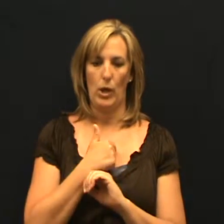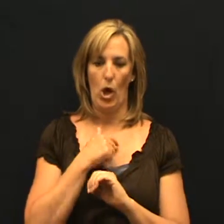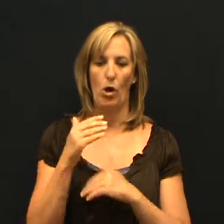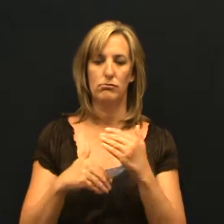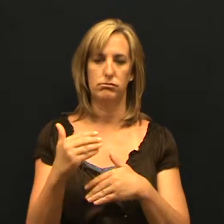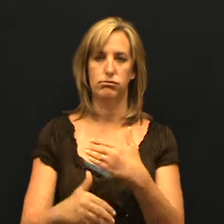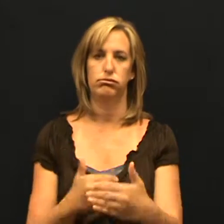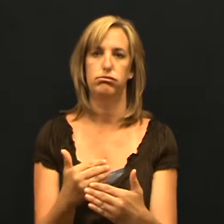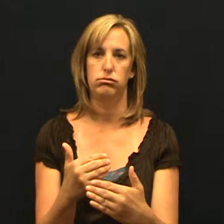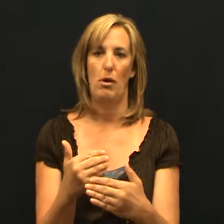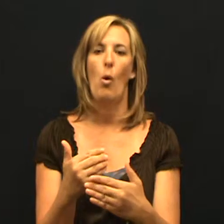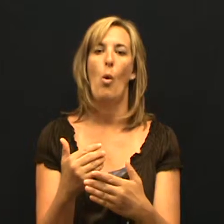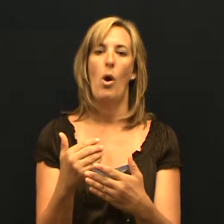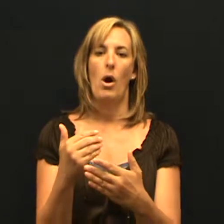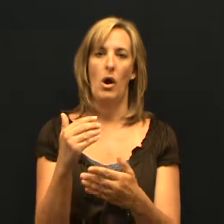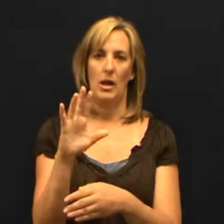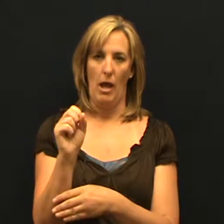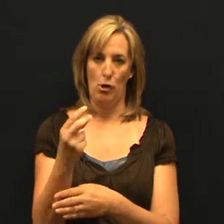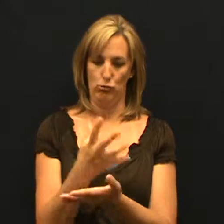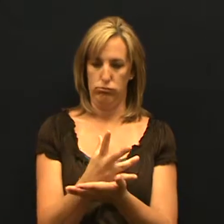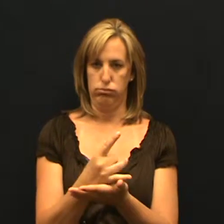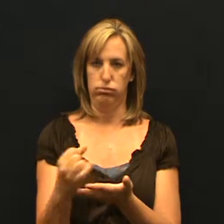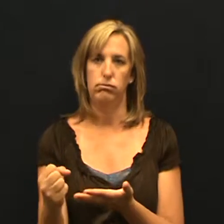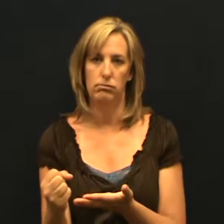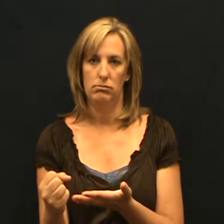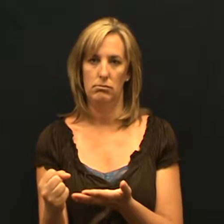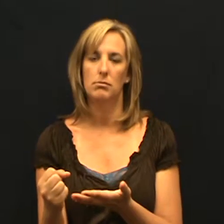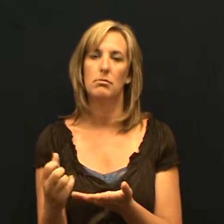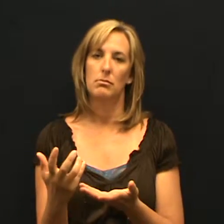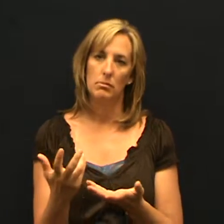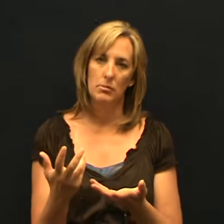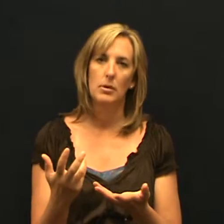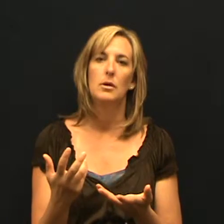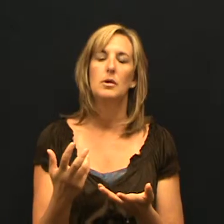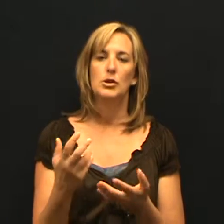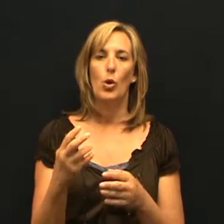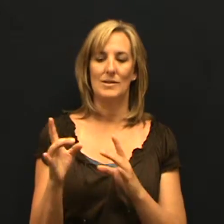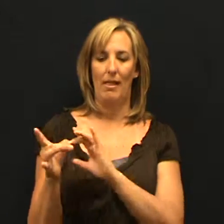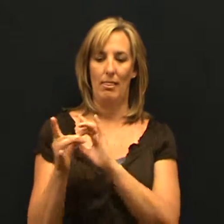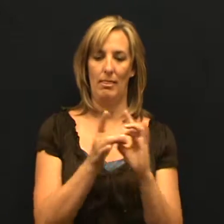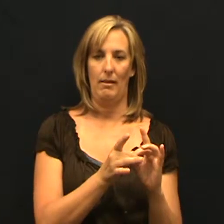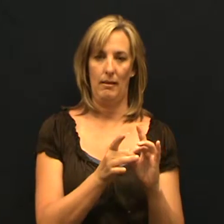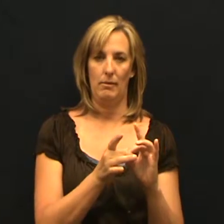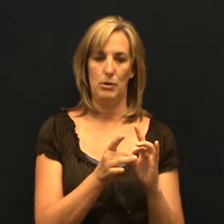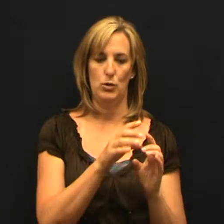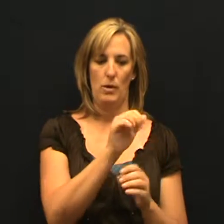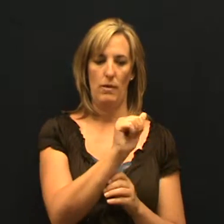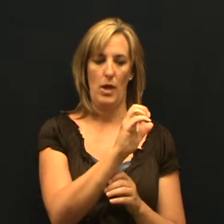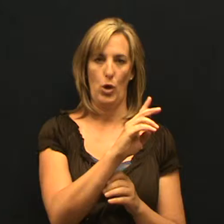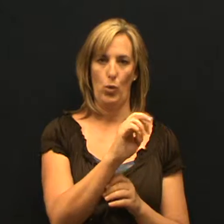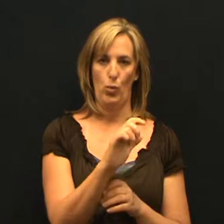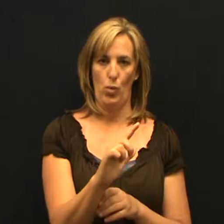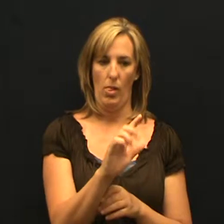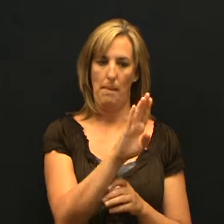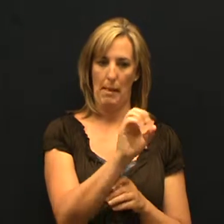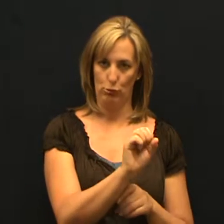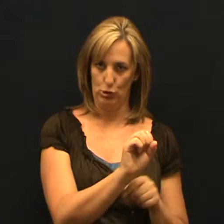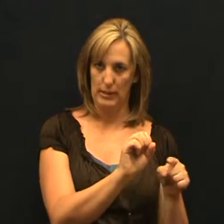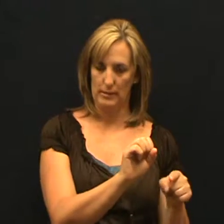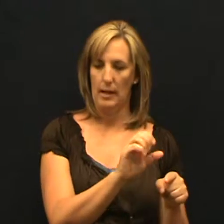business. So it's the link between the accrual basis financial statements, balance sheet, income statement, statement of retained earnings. It's the